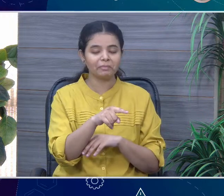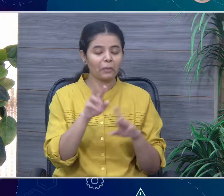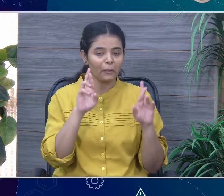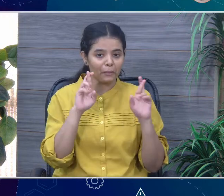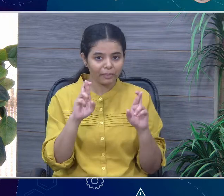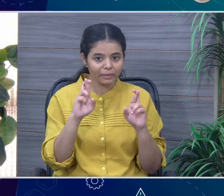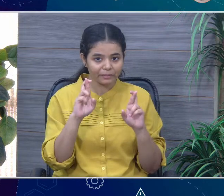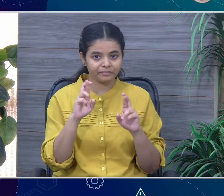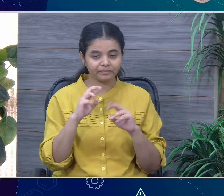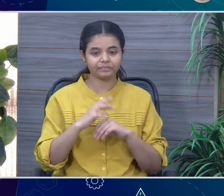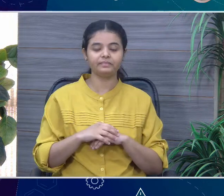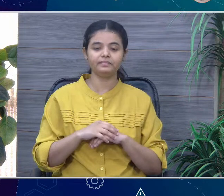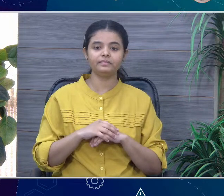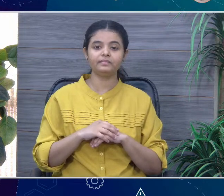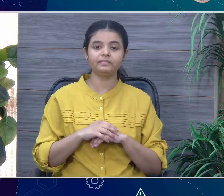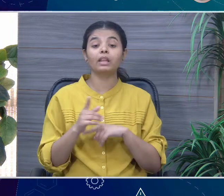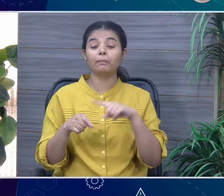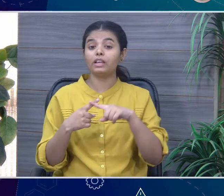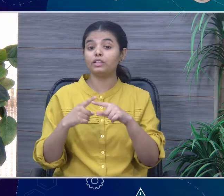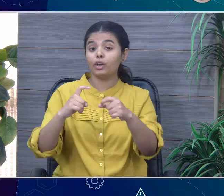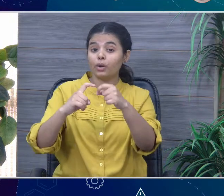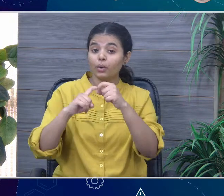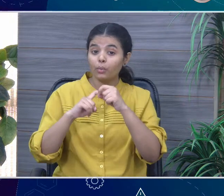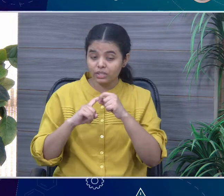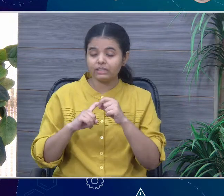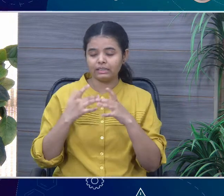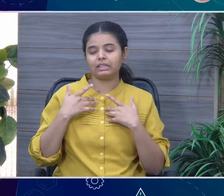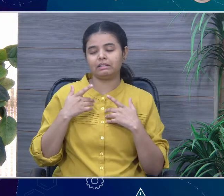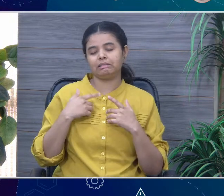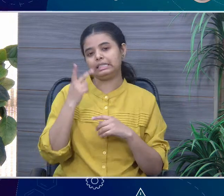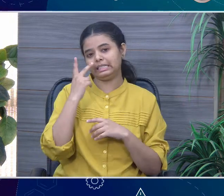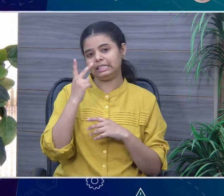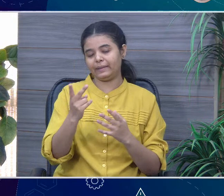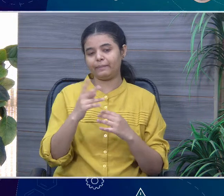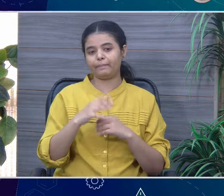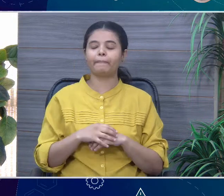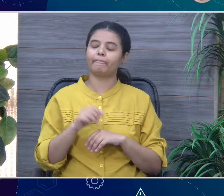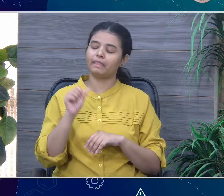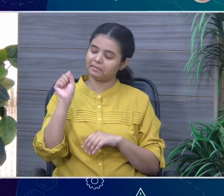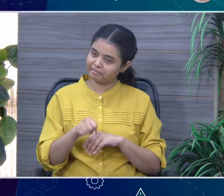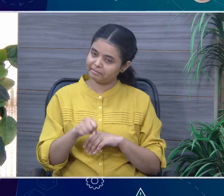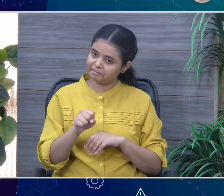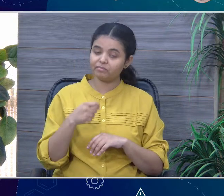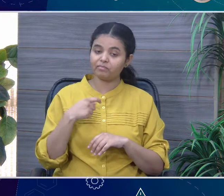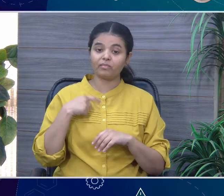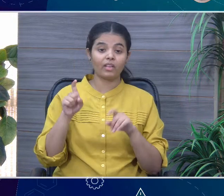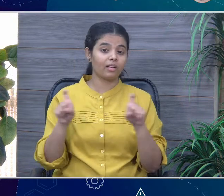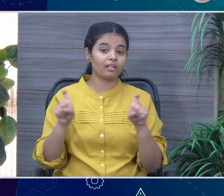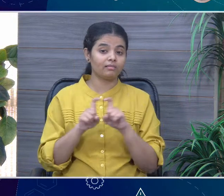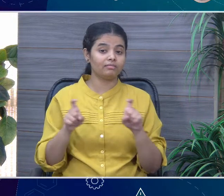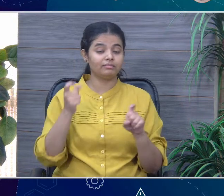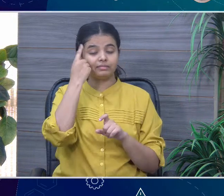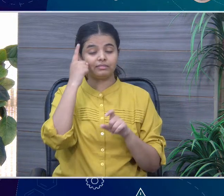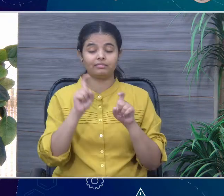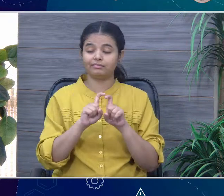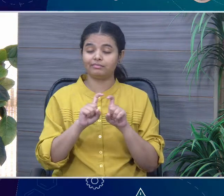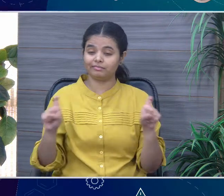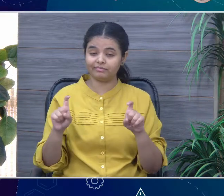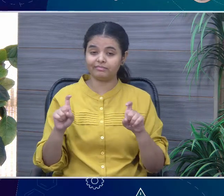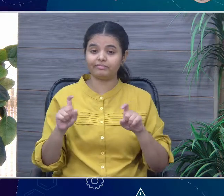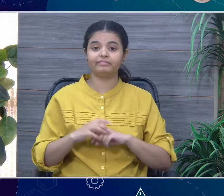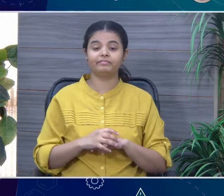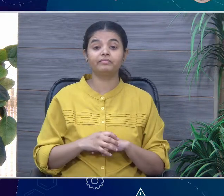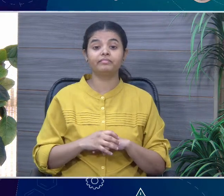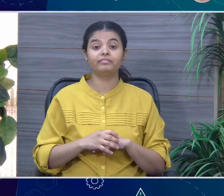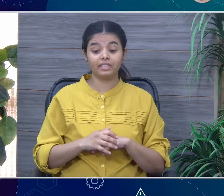I'm looking forward to more questions from Tanvi and all of you also. Absolutely, you have clarified the topic actually, and